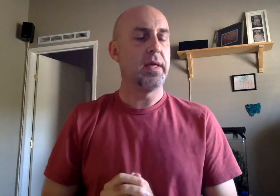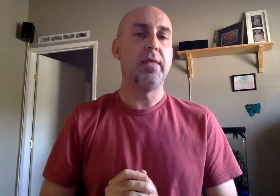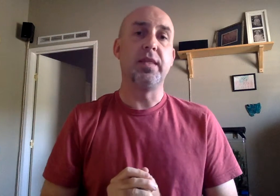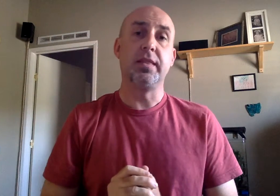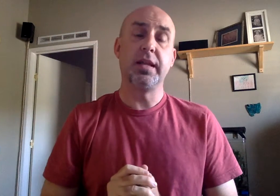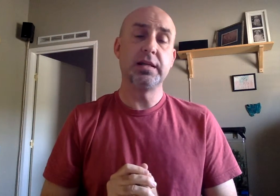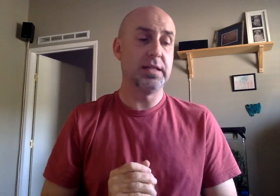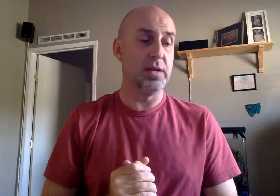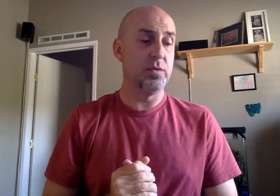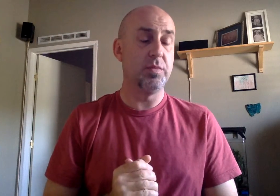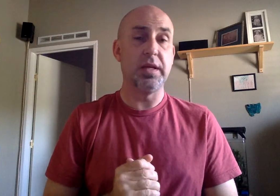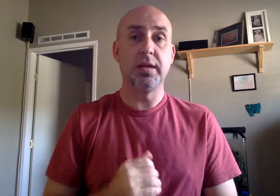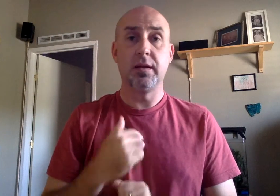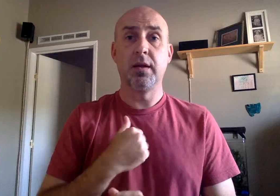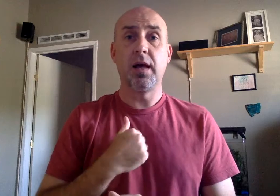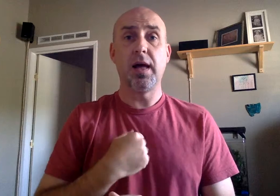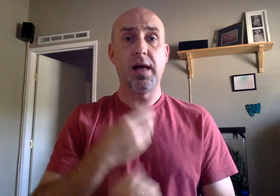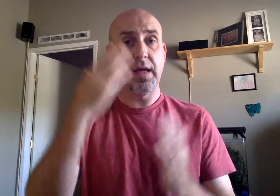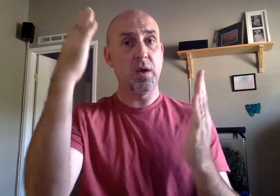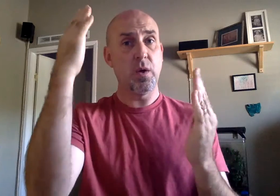And then the next line would be, I hope